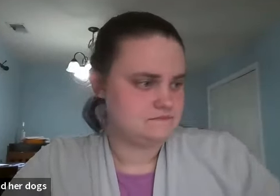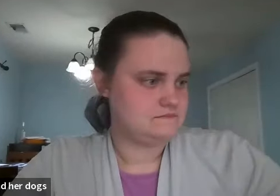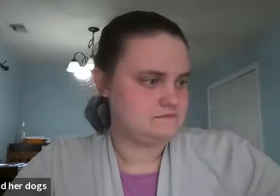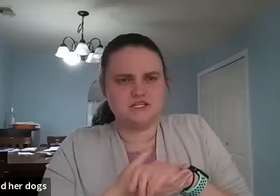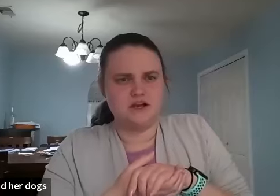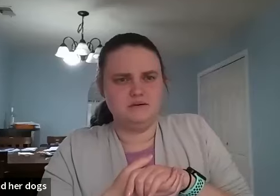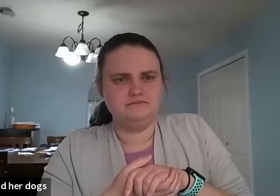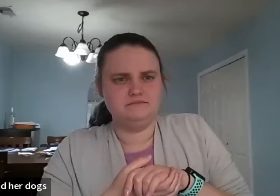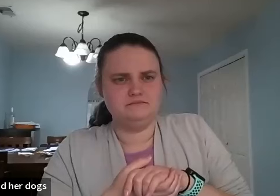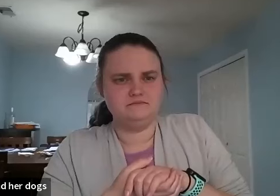Okay.